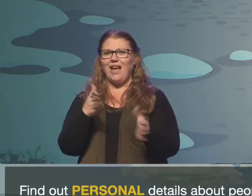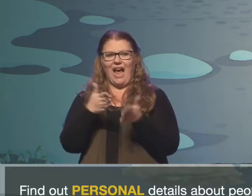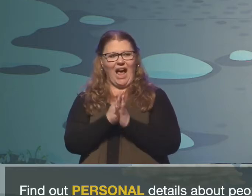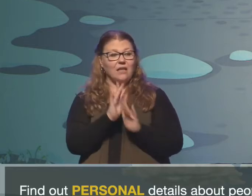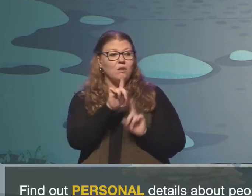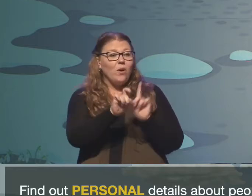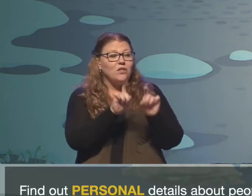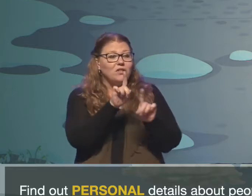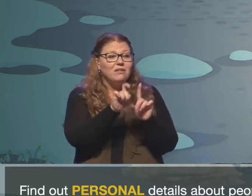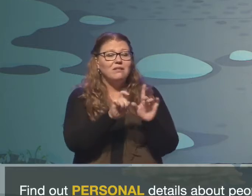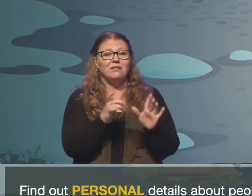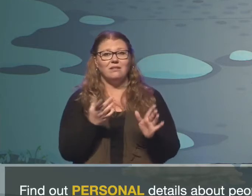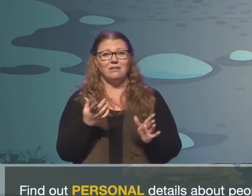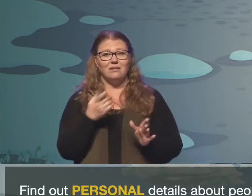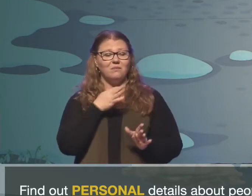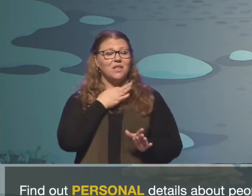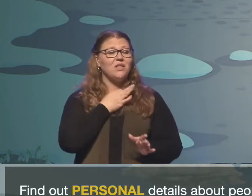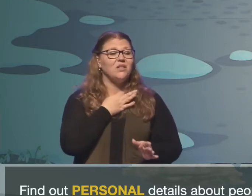of questions.